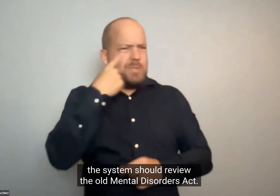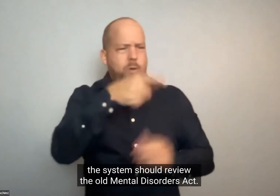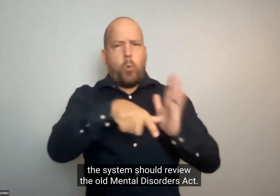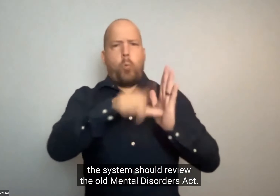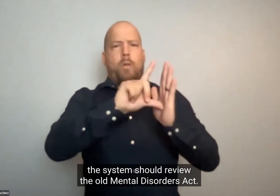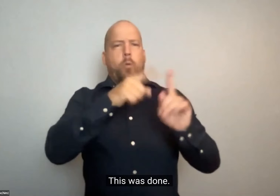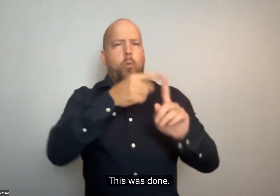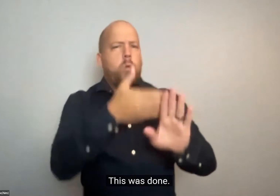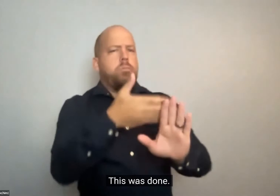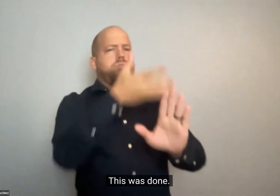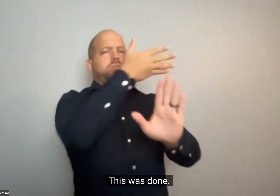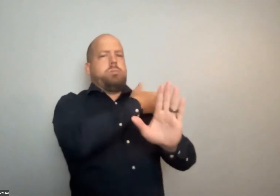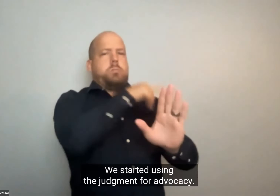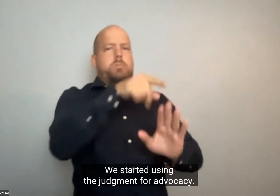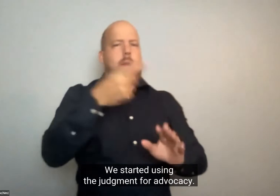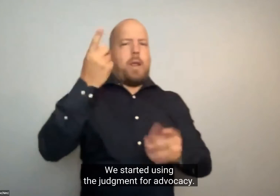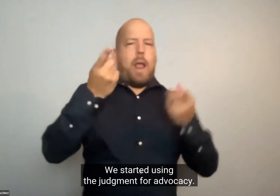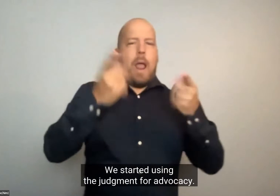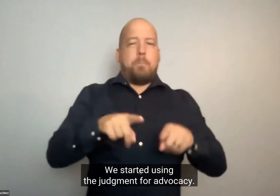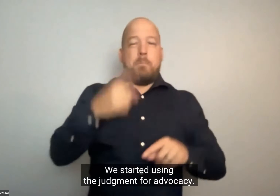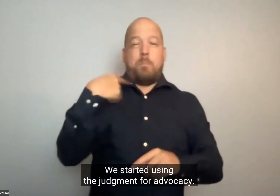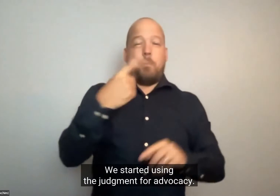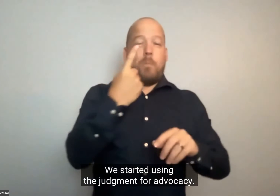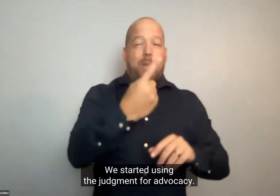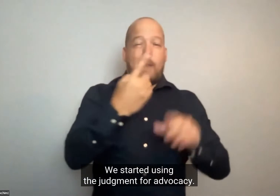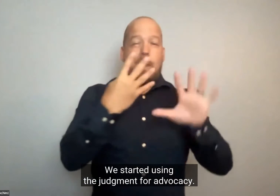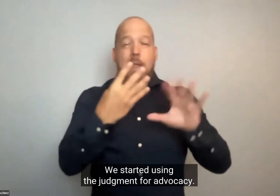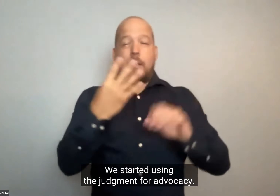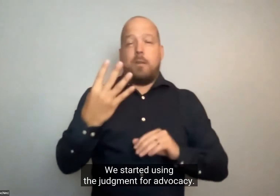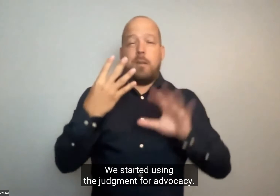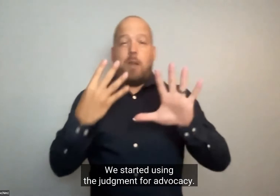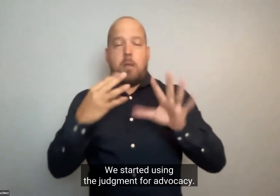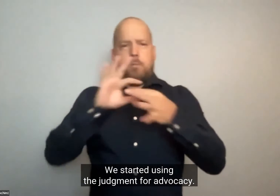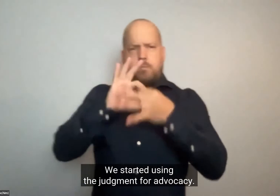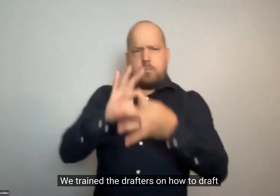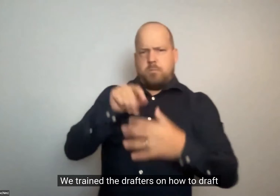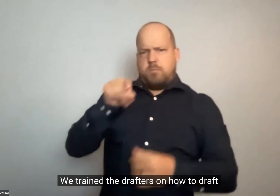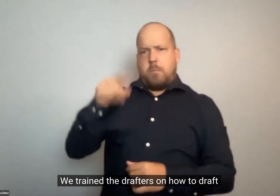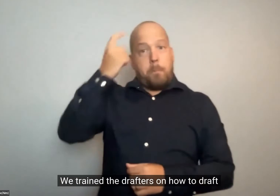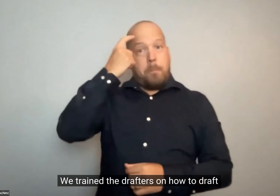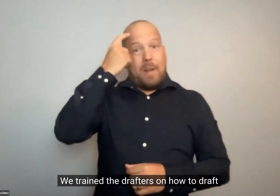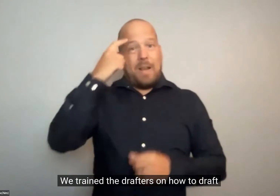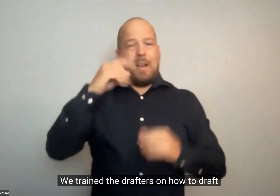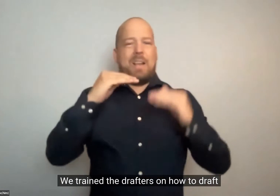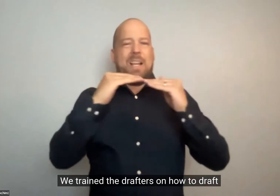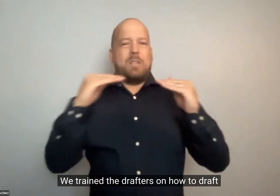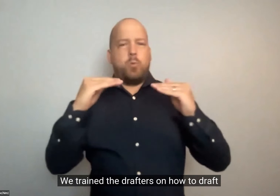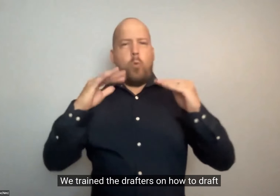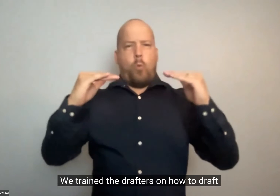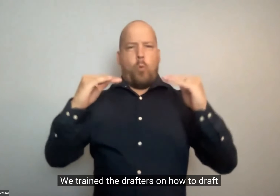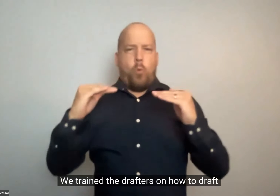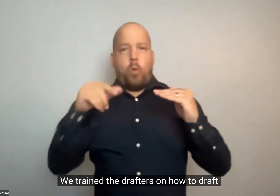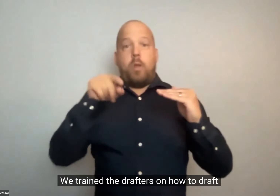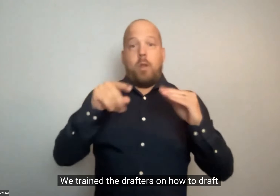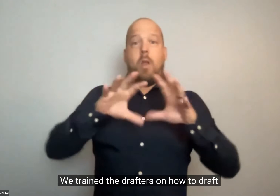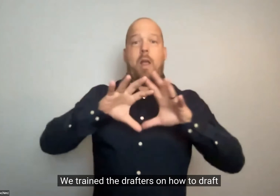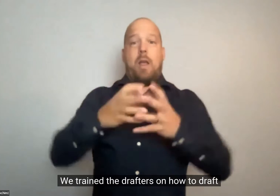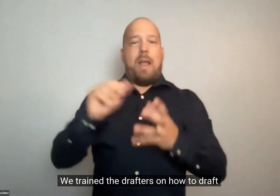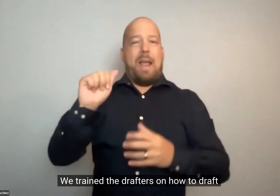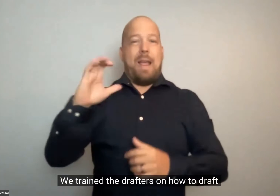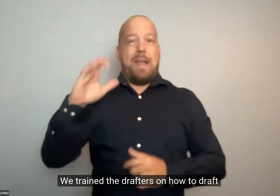Disorders Act. This was done. We started using the judgment for advocacy. We trained the drafters on how to